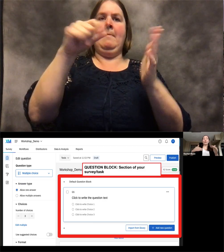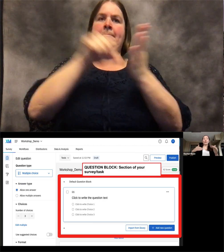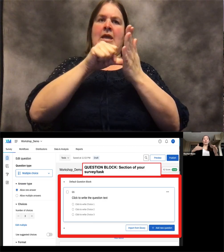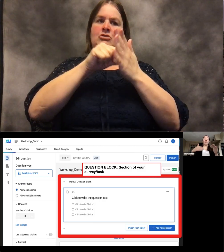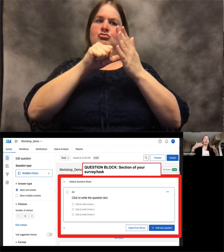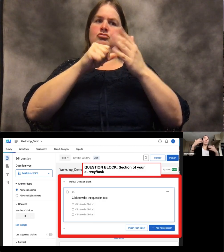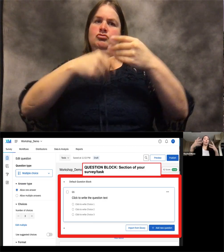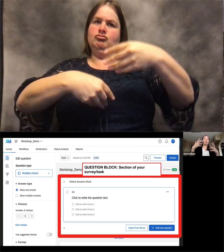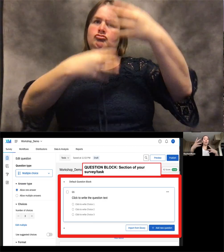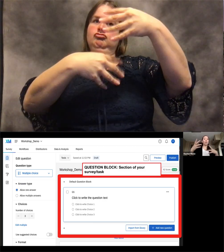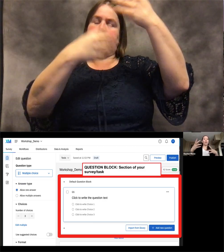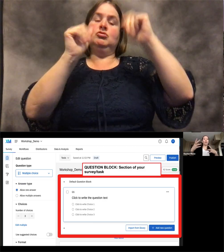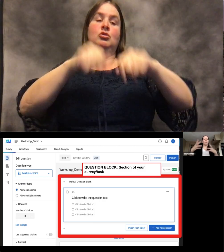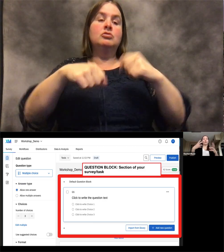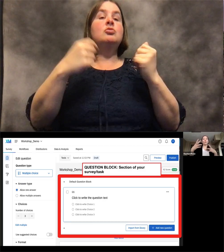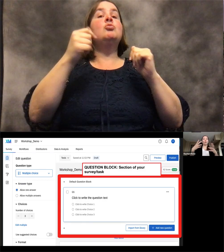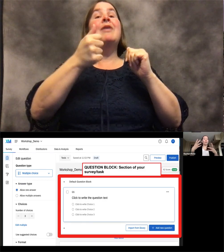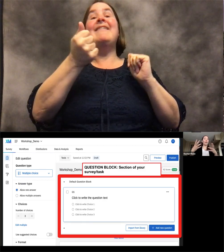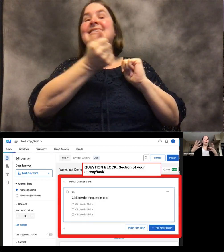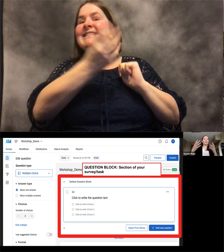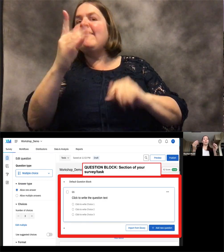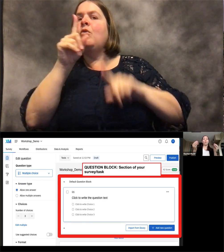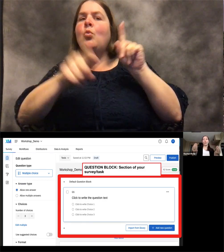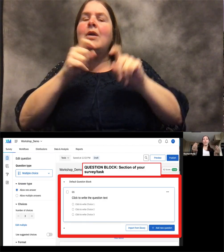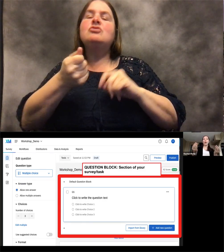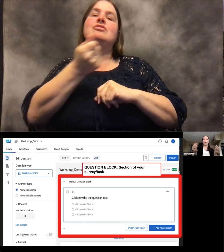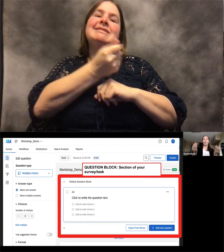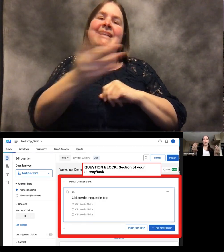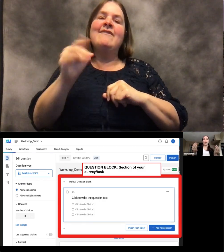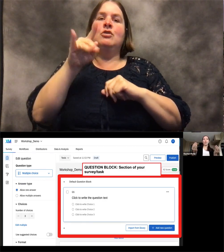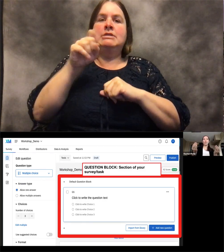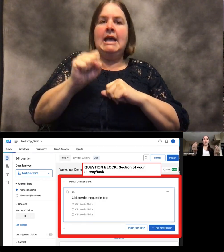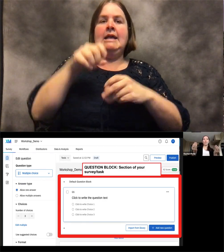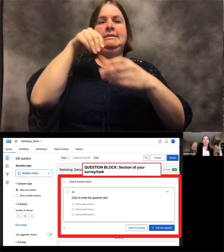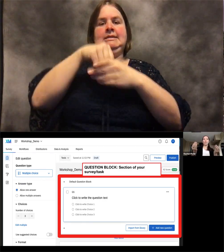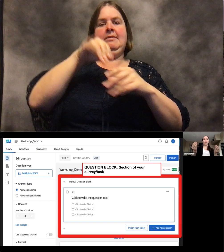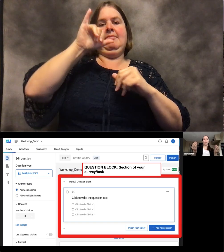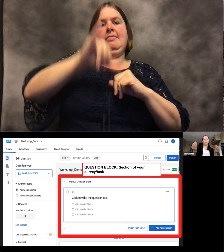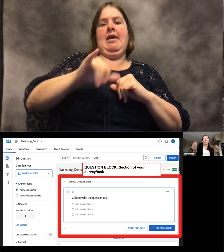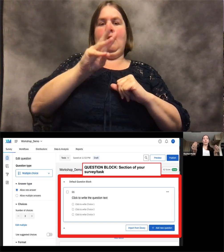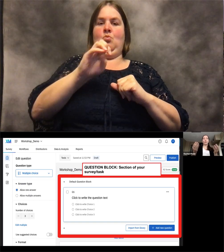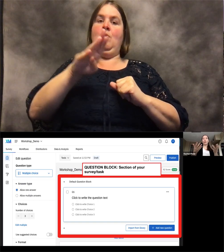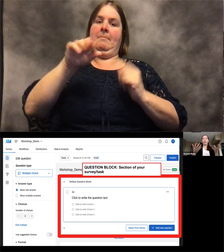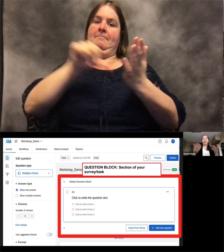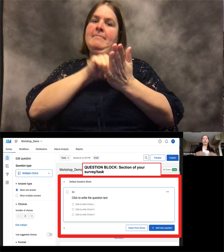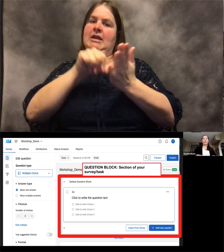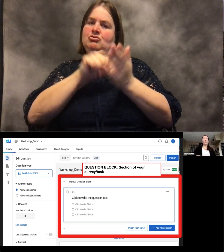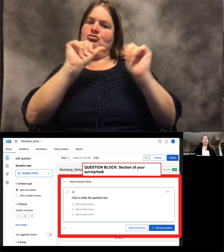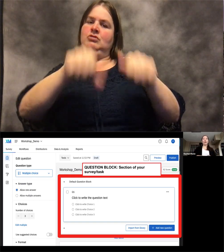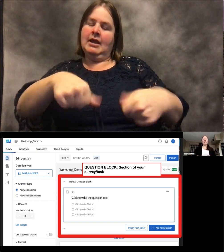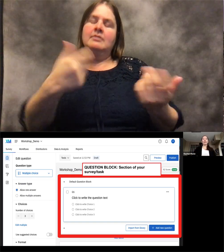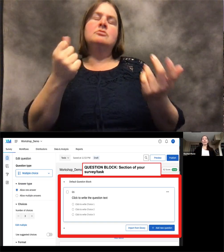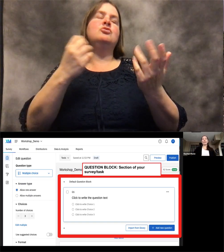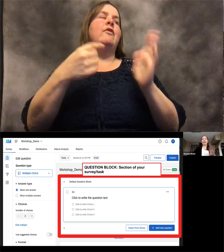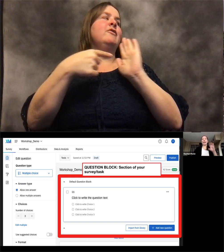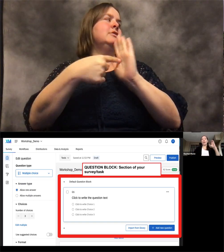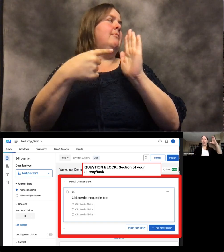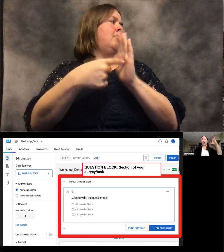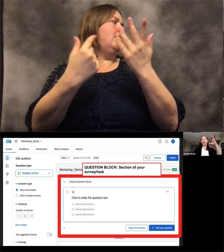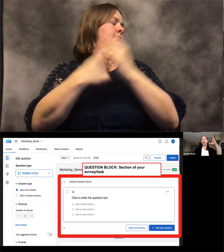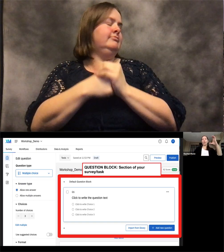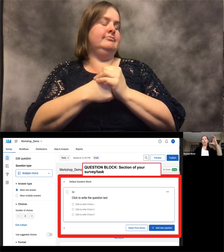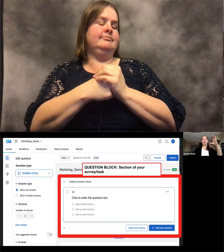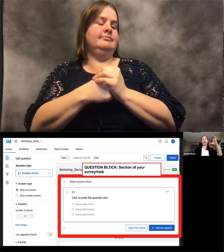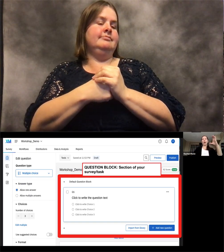So you can create multiple questions or multiple tasks within that web page. So for example, let's say